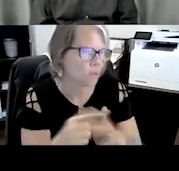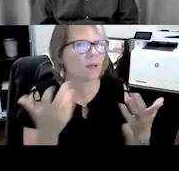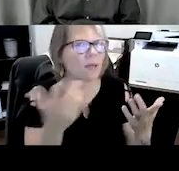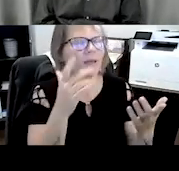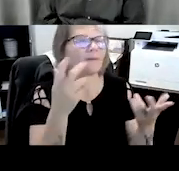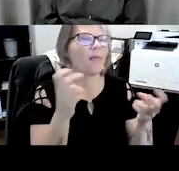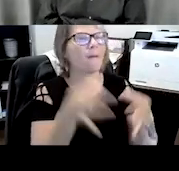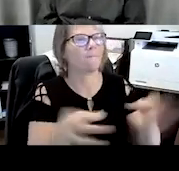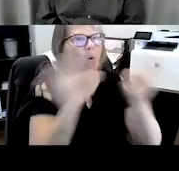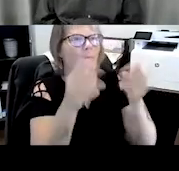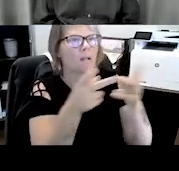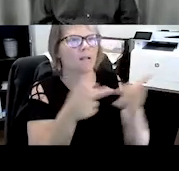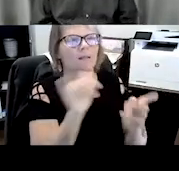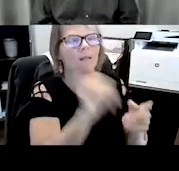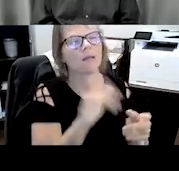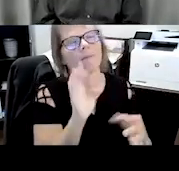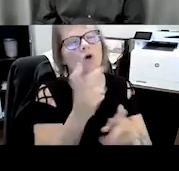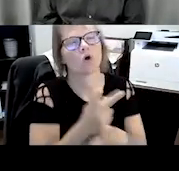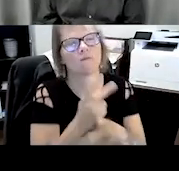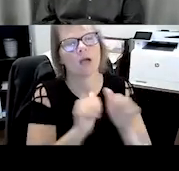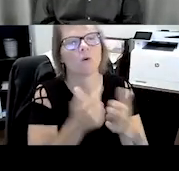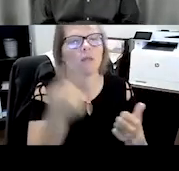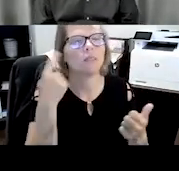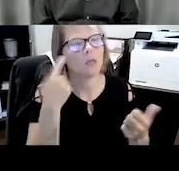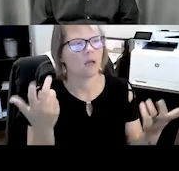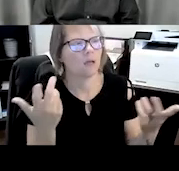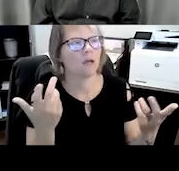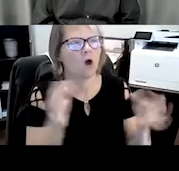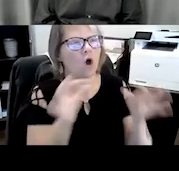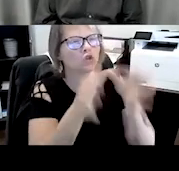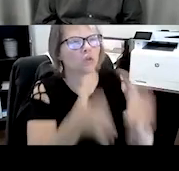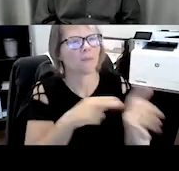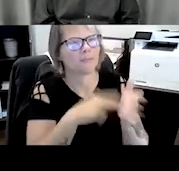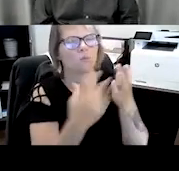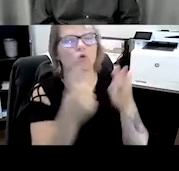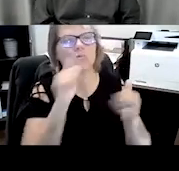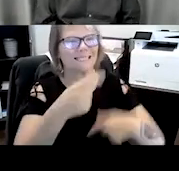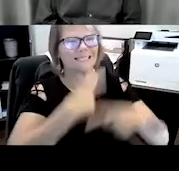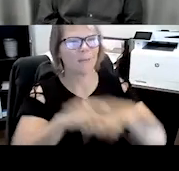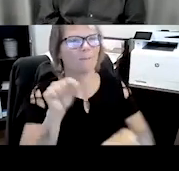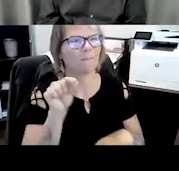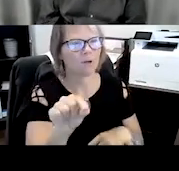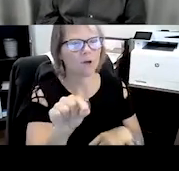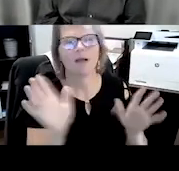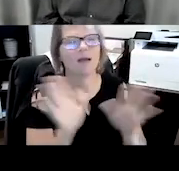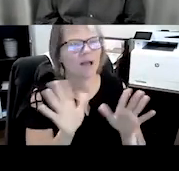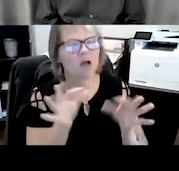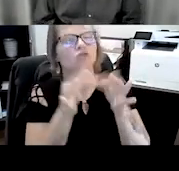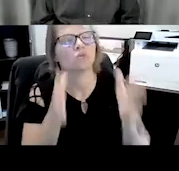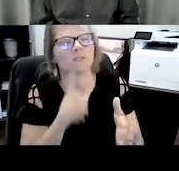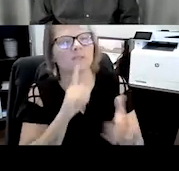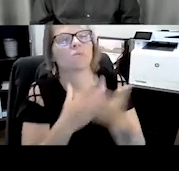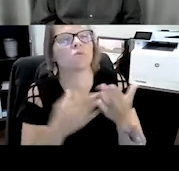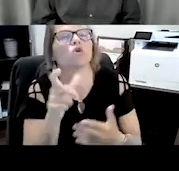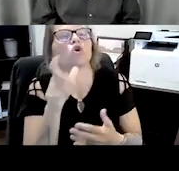with them. Okay. There are very specific needs in these different settings. So just keep in mind,